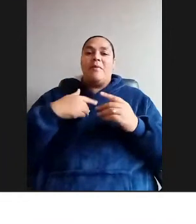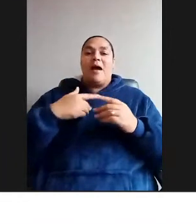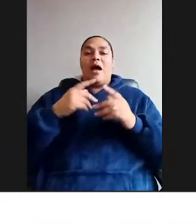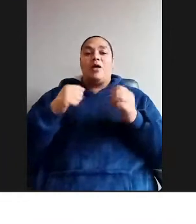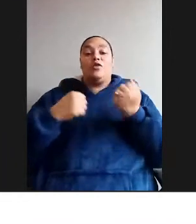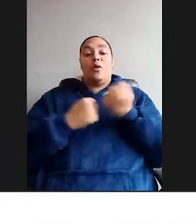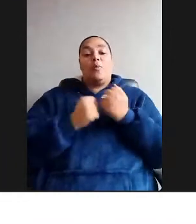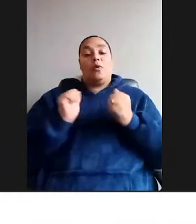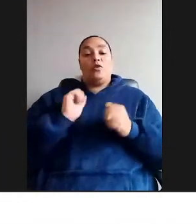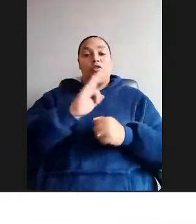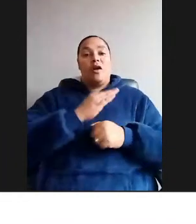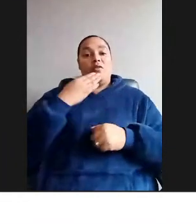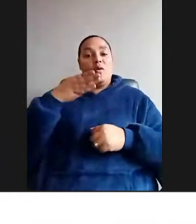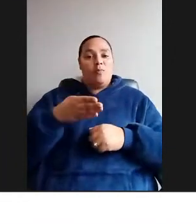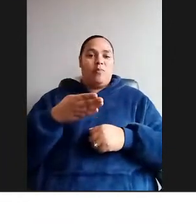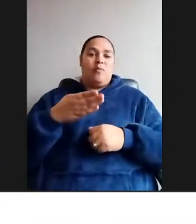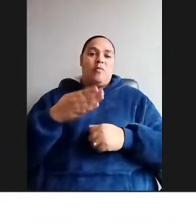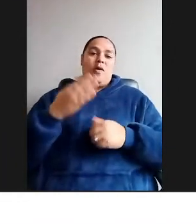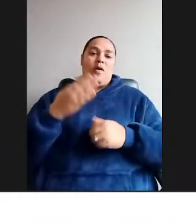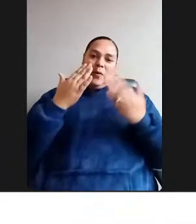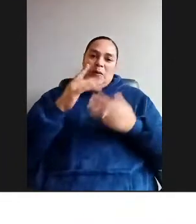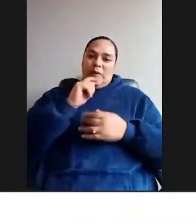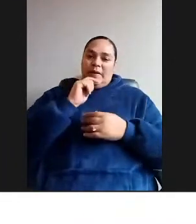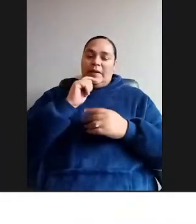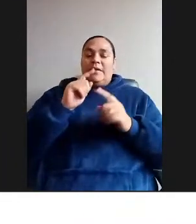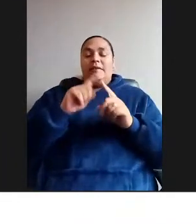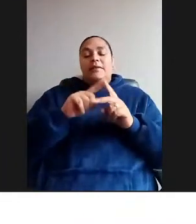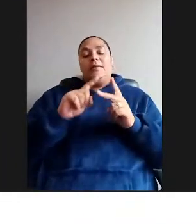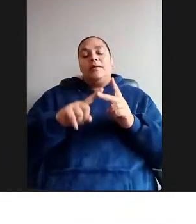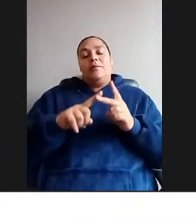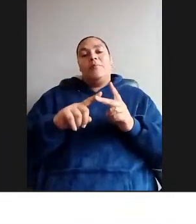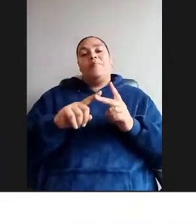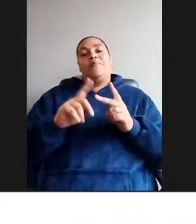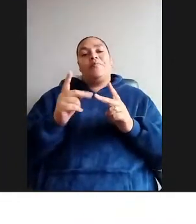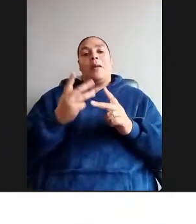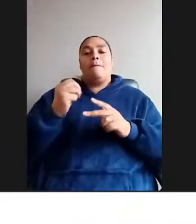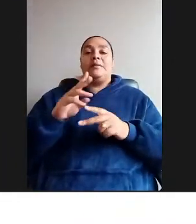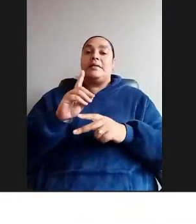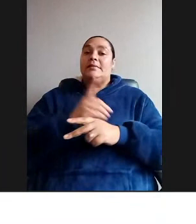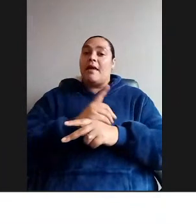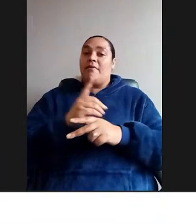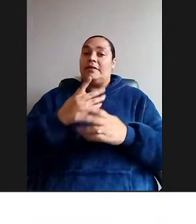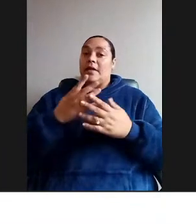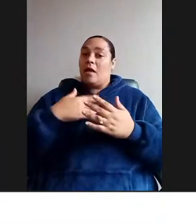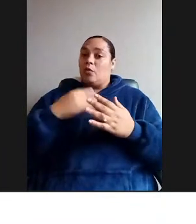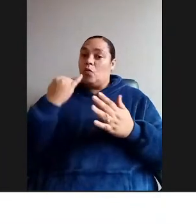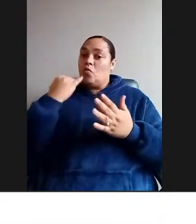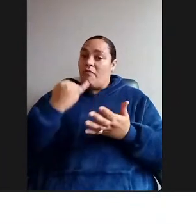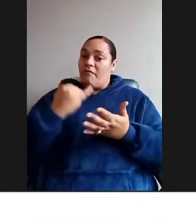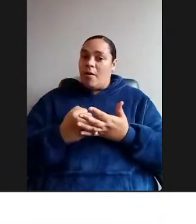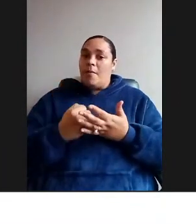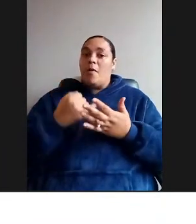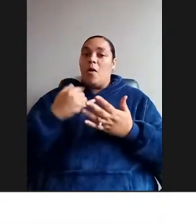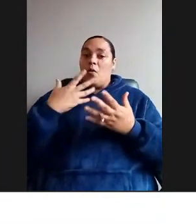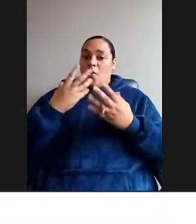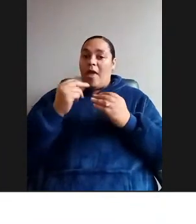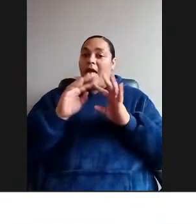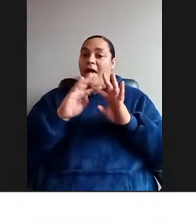staff. And then, Mr. Davids, can I just confirm, ons het 'n quorum vanoggend?